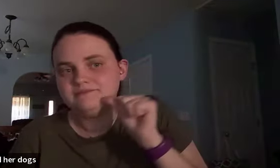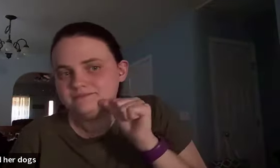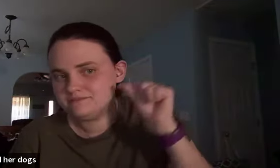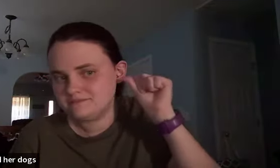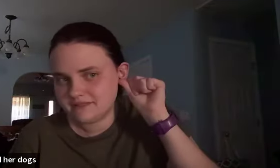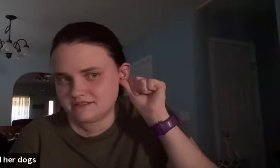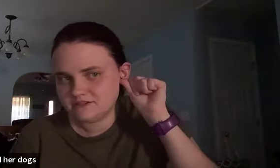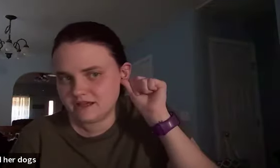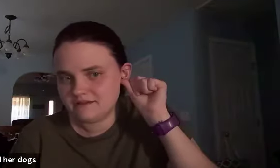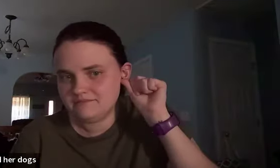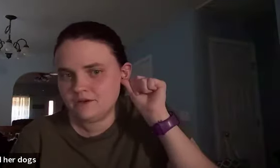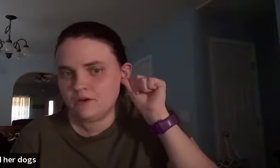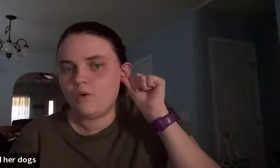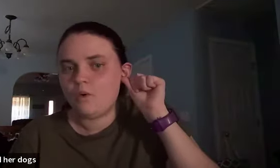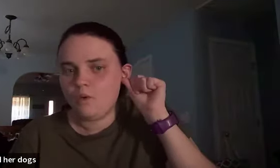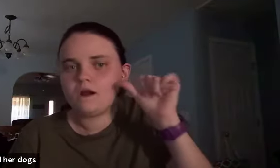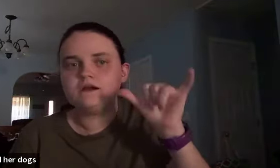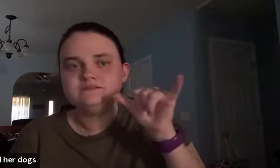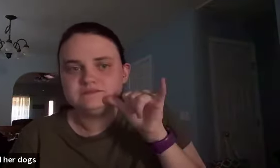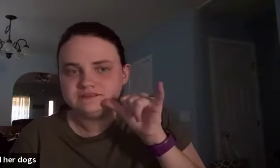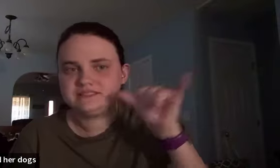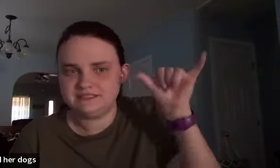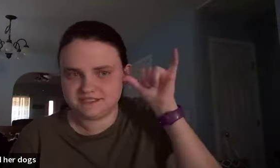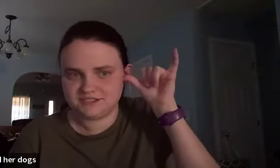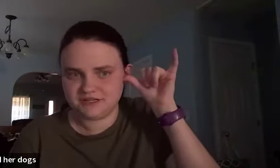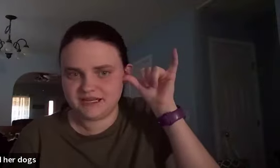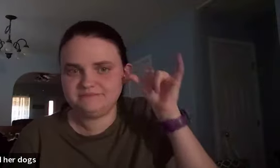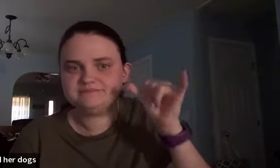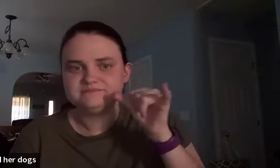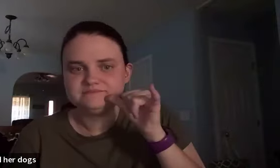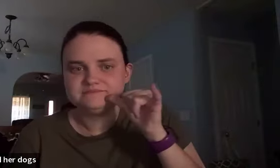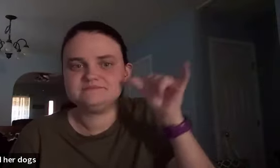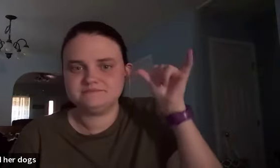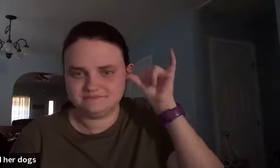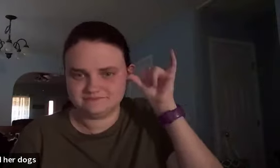yesterday, yesterday, or yesterday.